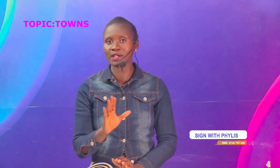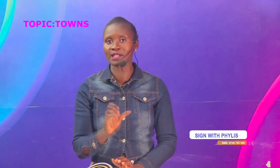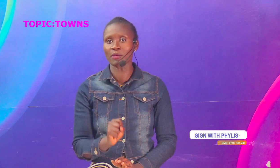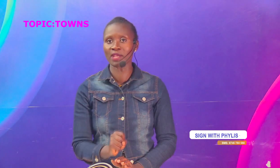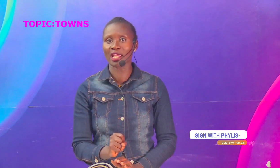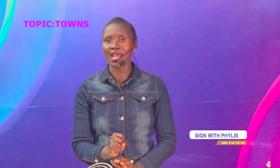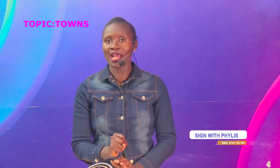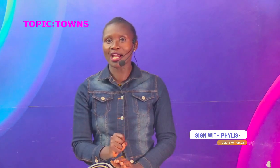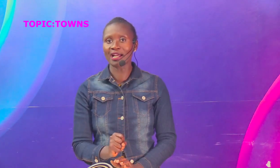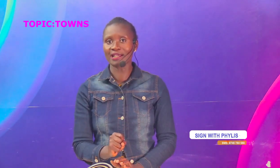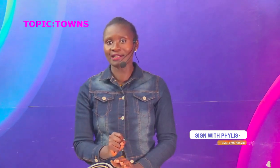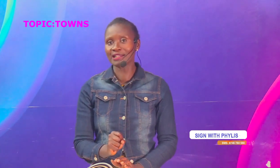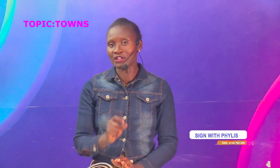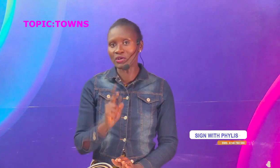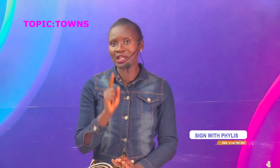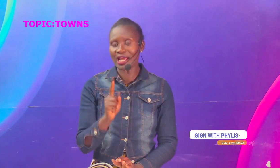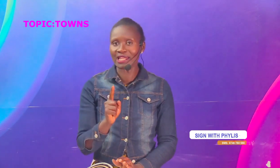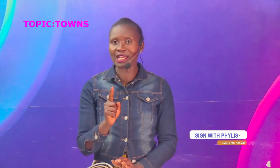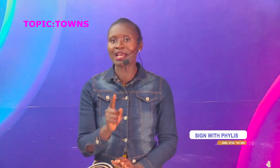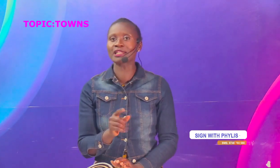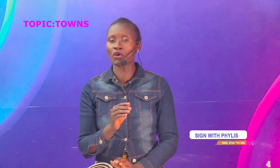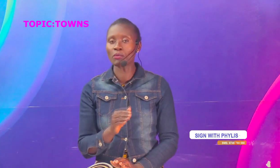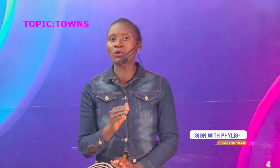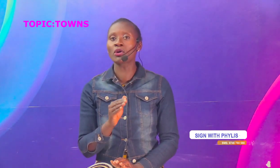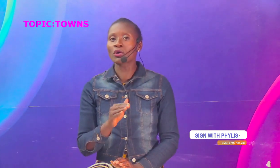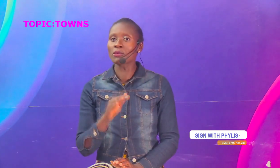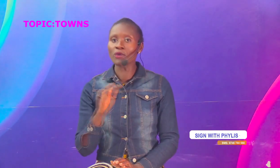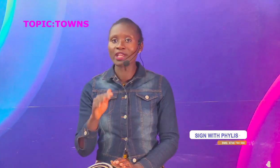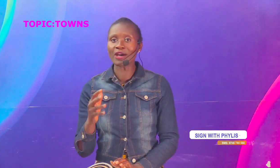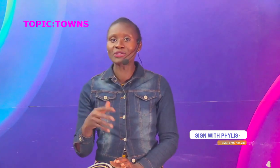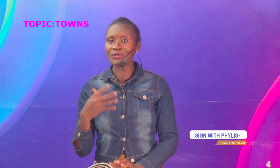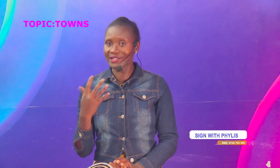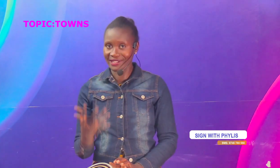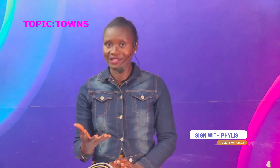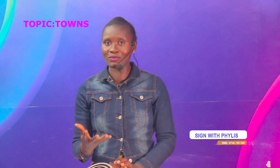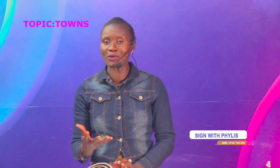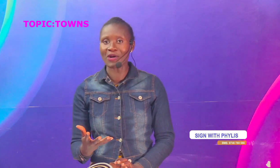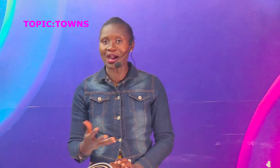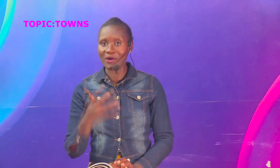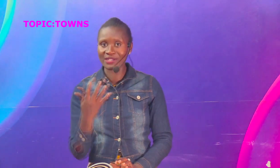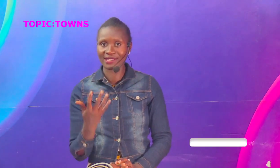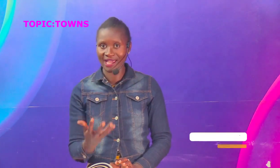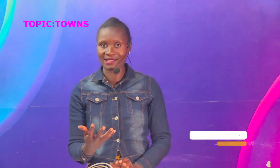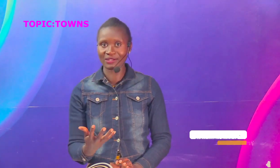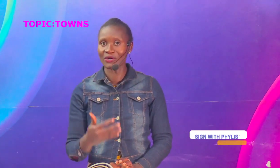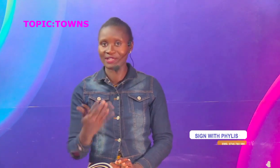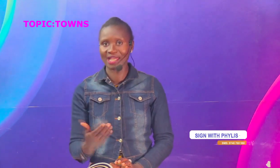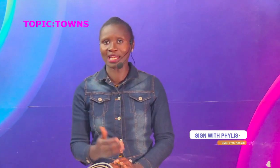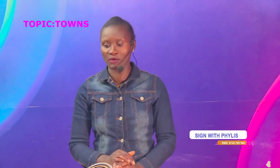something that you are learning, and I hope you will be going out to teach people about signs or sign language. So